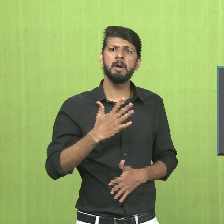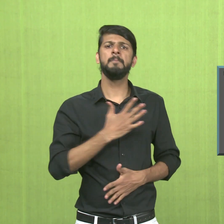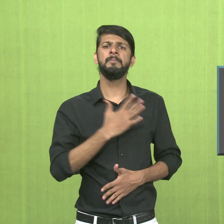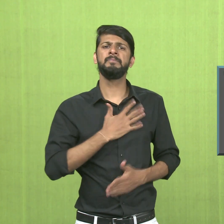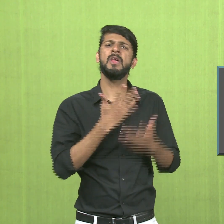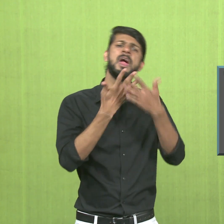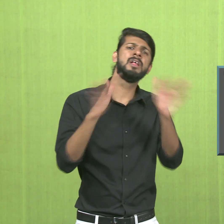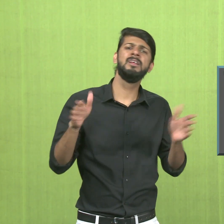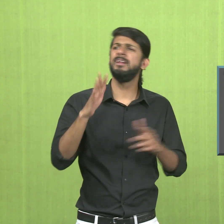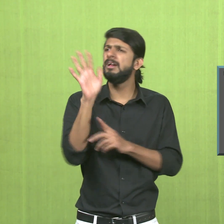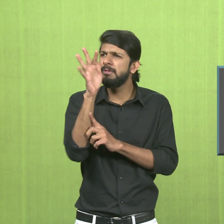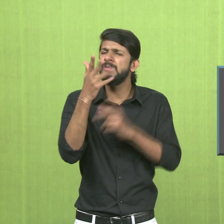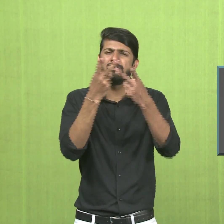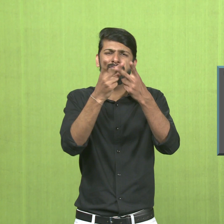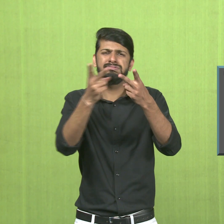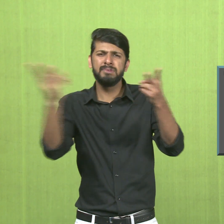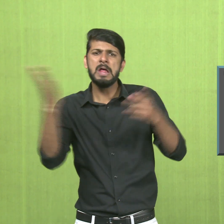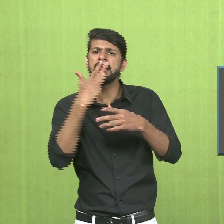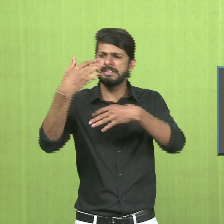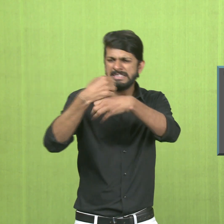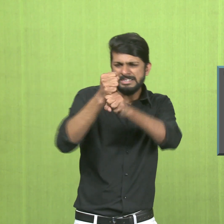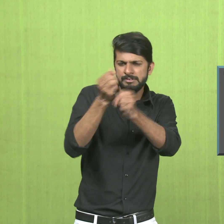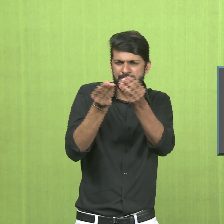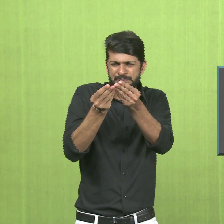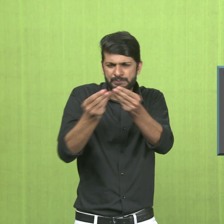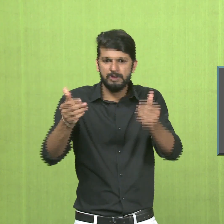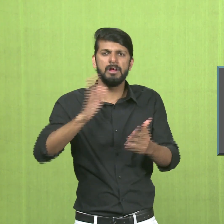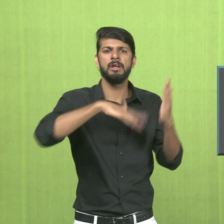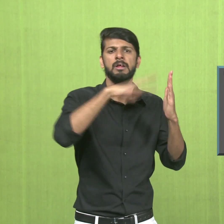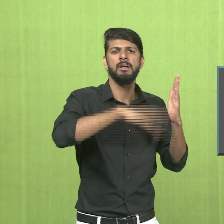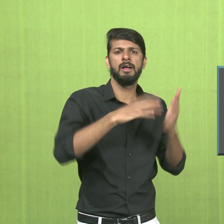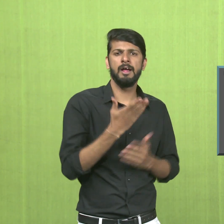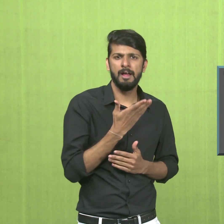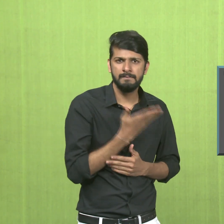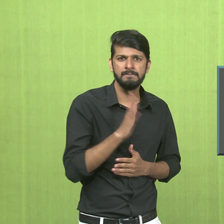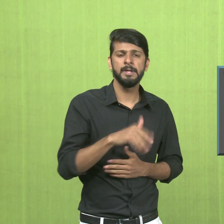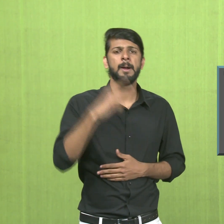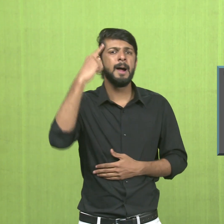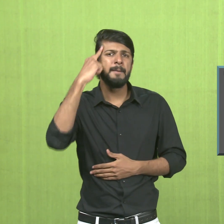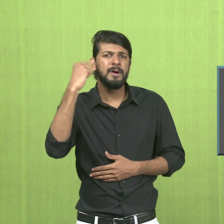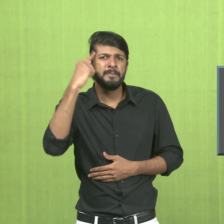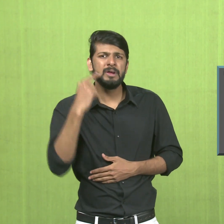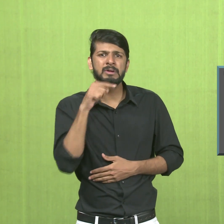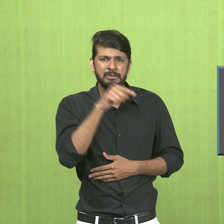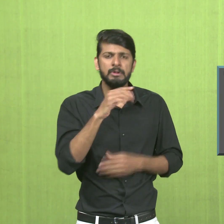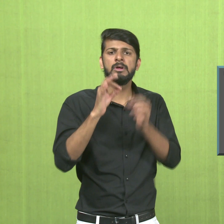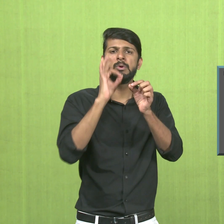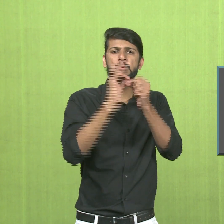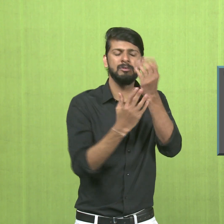green color is made with different kind of leaves which can be utilized to get the green color, black color is made by